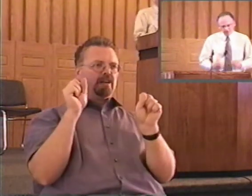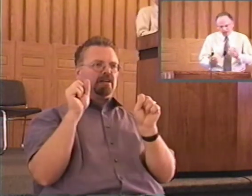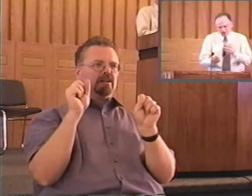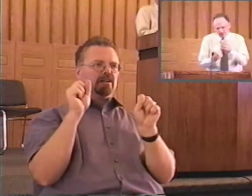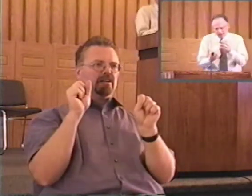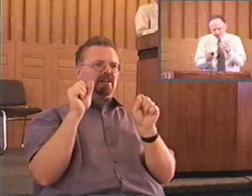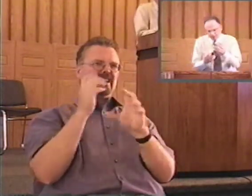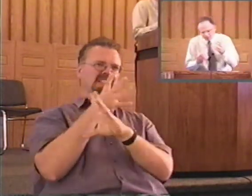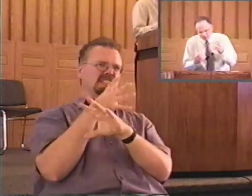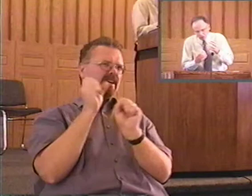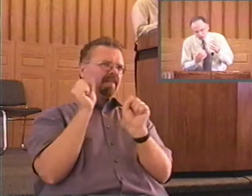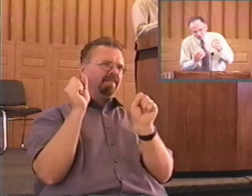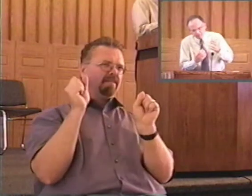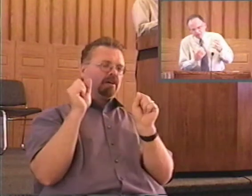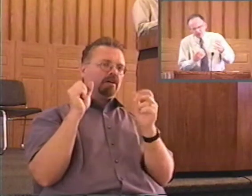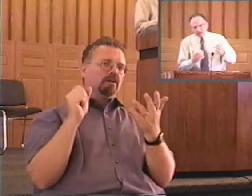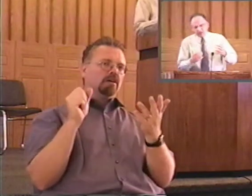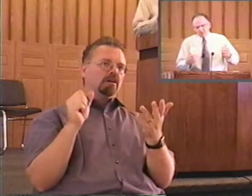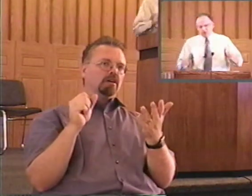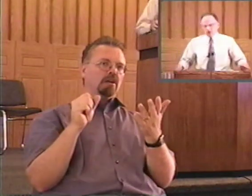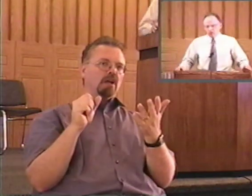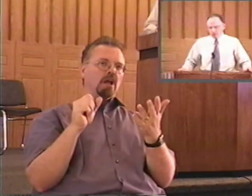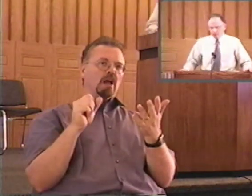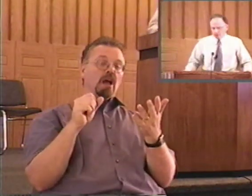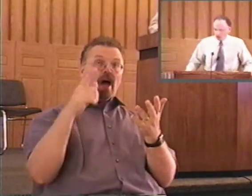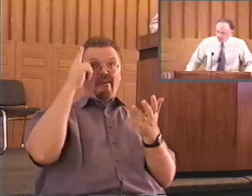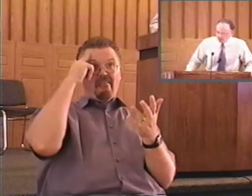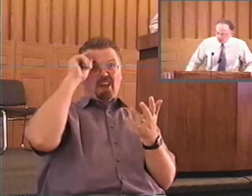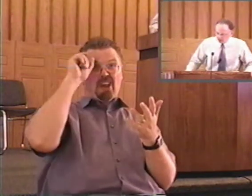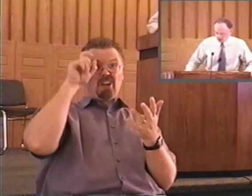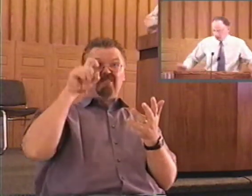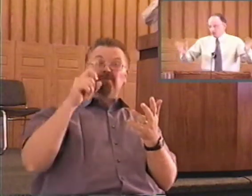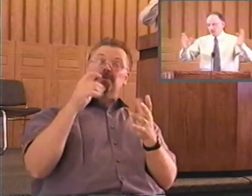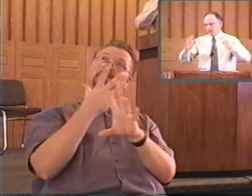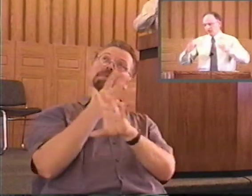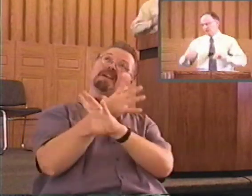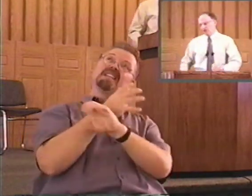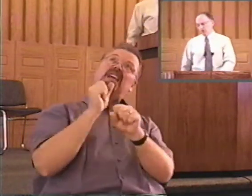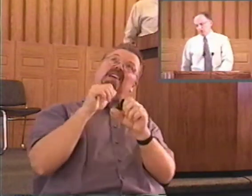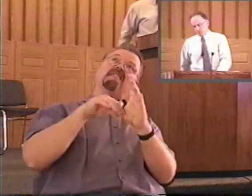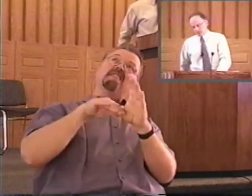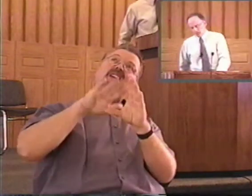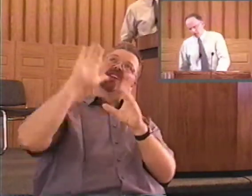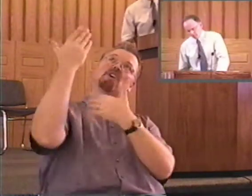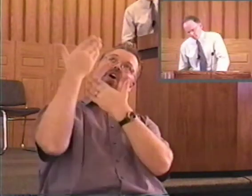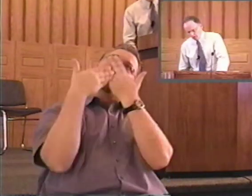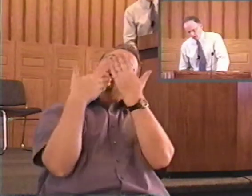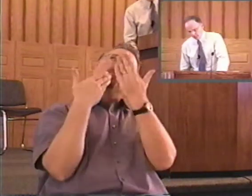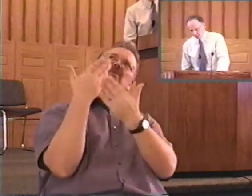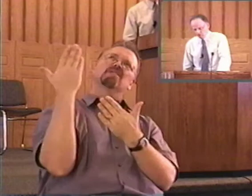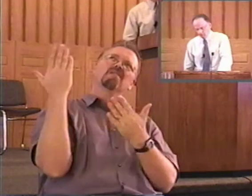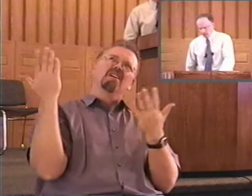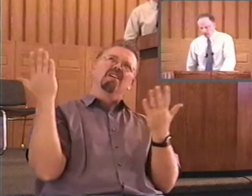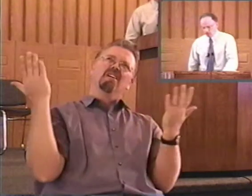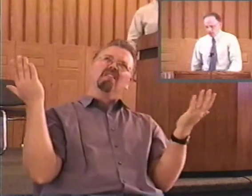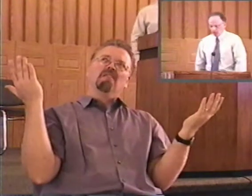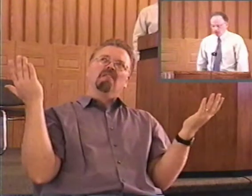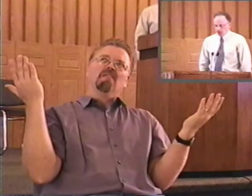safe. You say, wait a minute, I thought I was supposed to be safe in the arms of your Abba Father. You are safe in the arms of your Abba